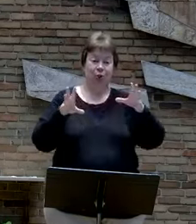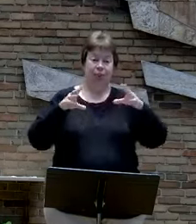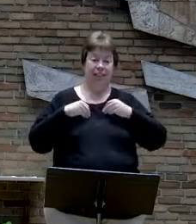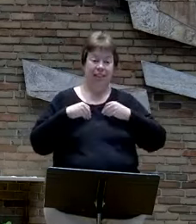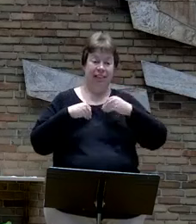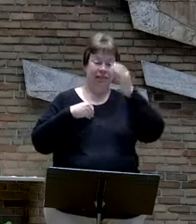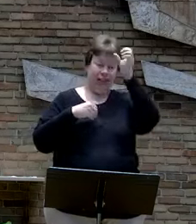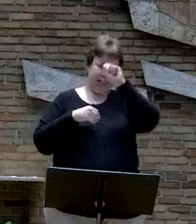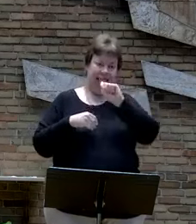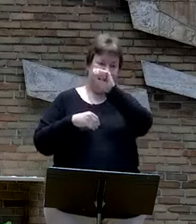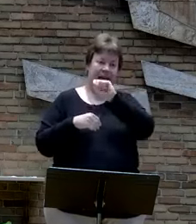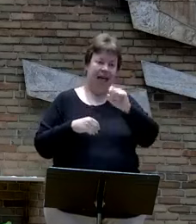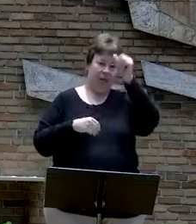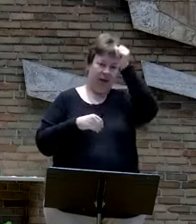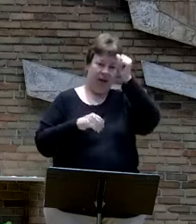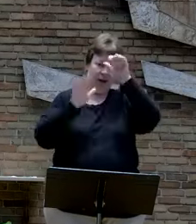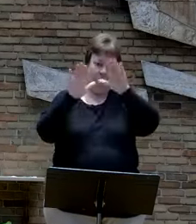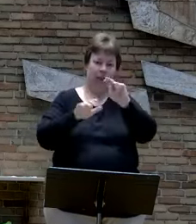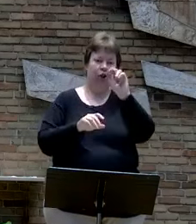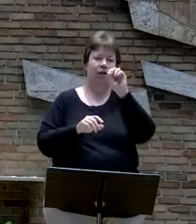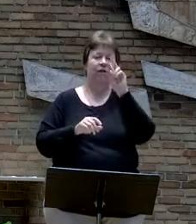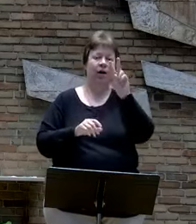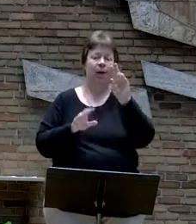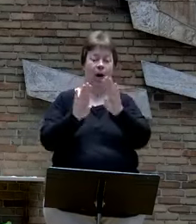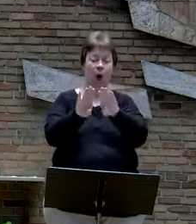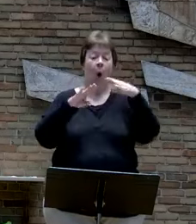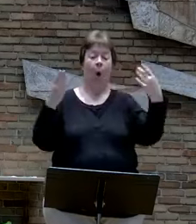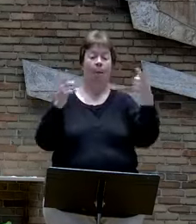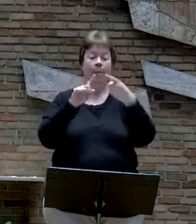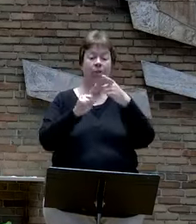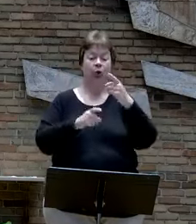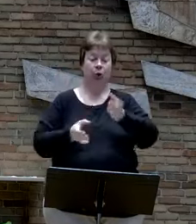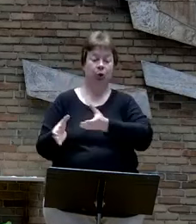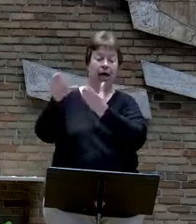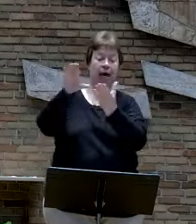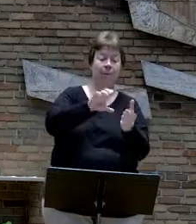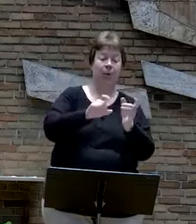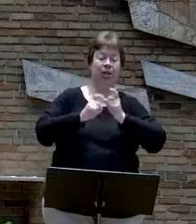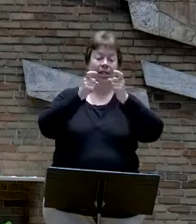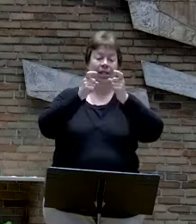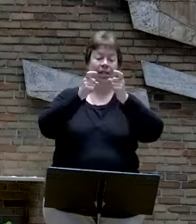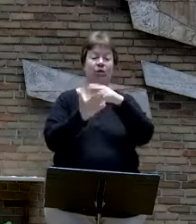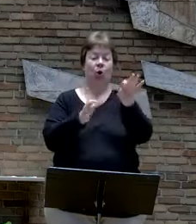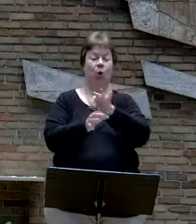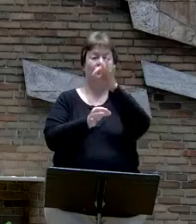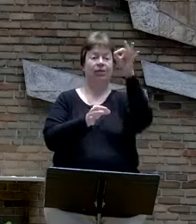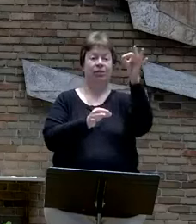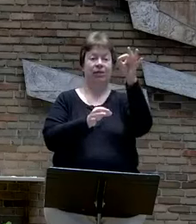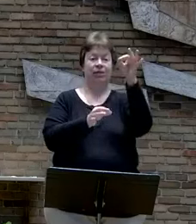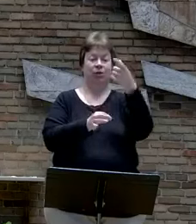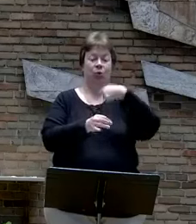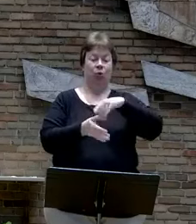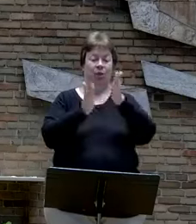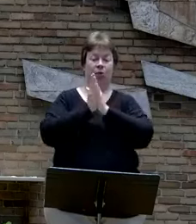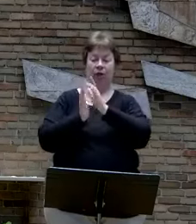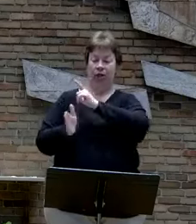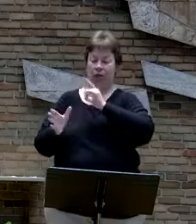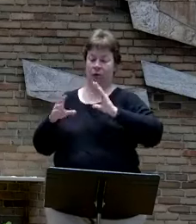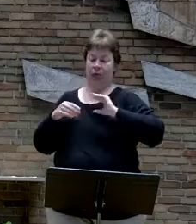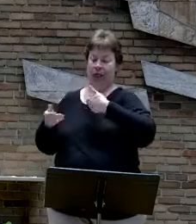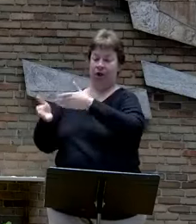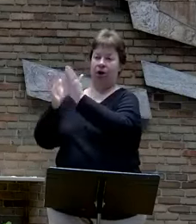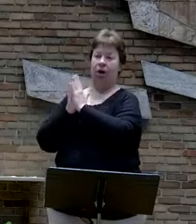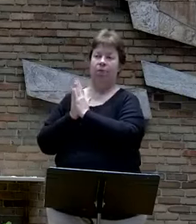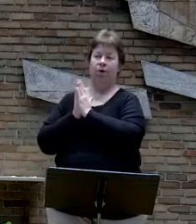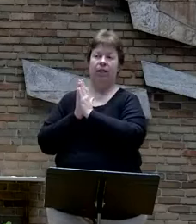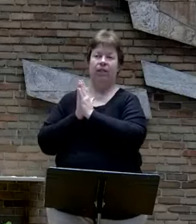of confirmation in November, that they be open to the outpouring of the gifts of the Holy Spirit, we pray.